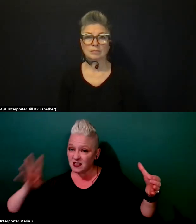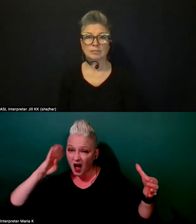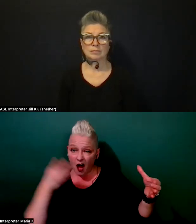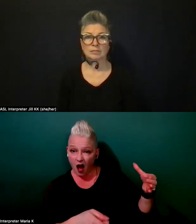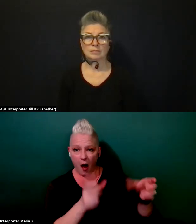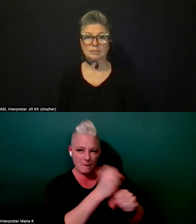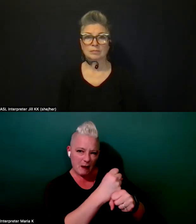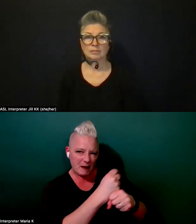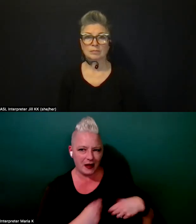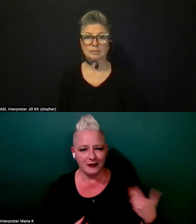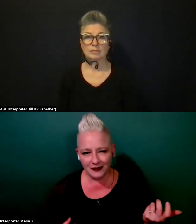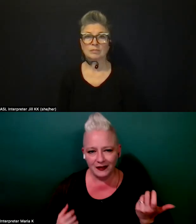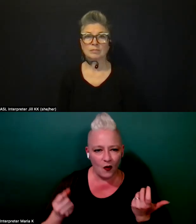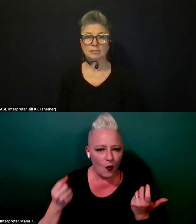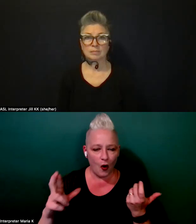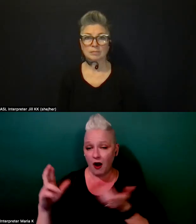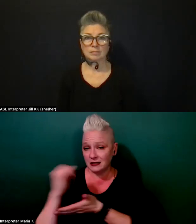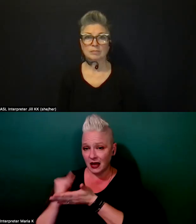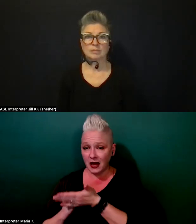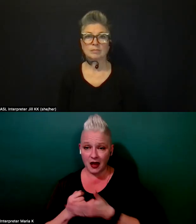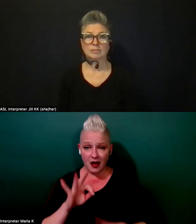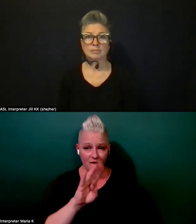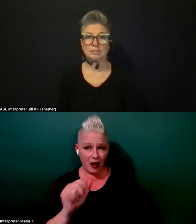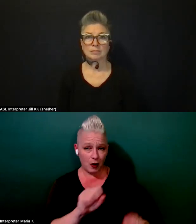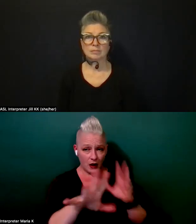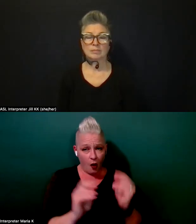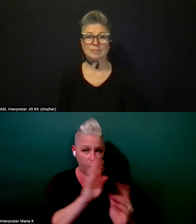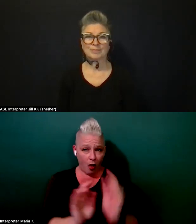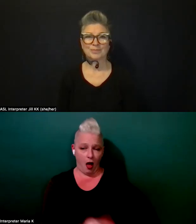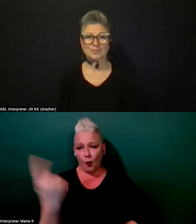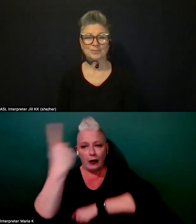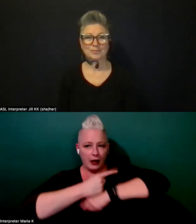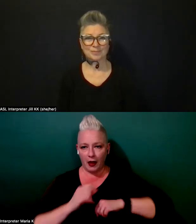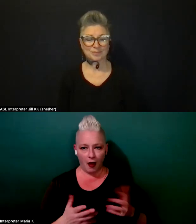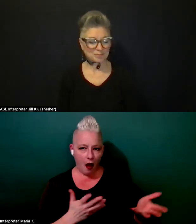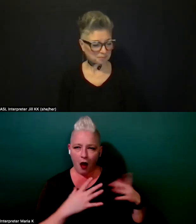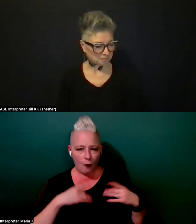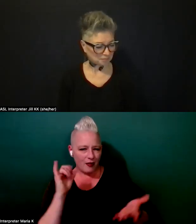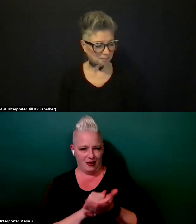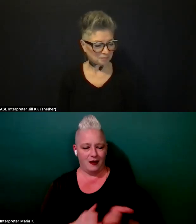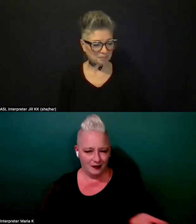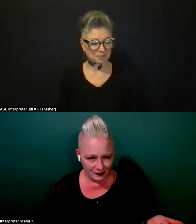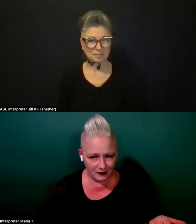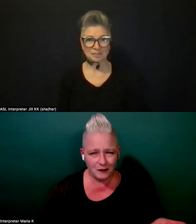and I can sketch something and throw it to somebody with some fabric and they make it in like a day. I mean, it's just that's just so rare these